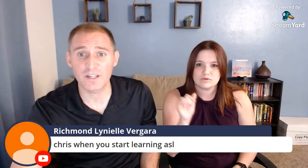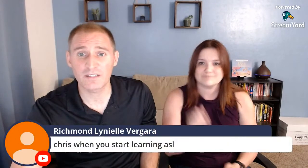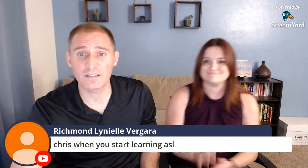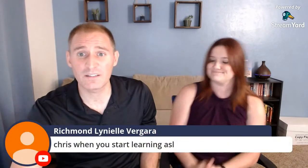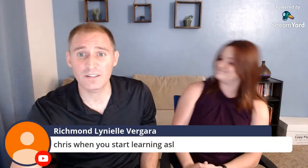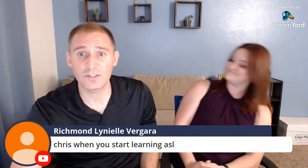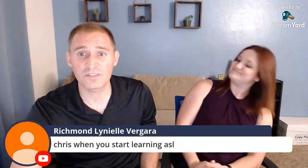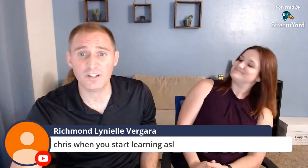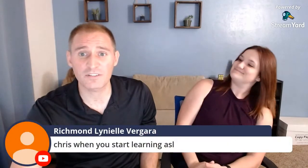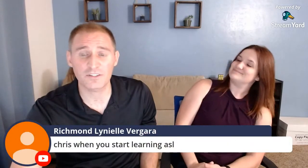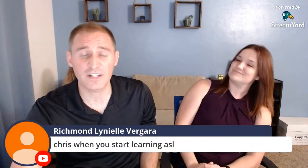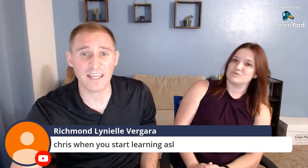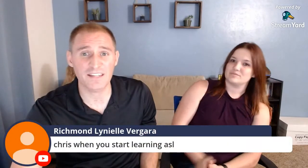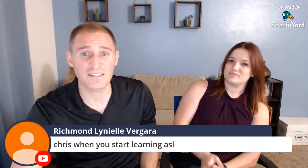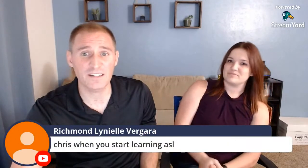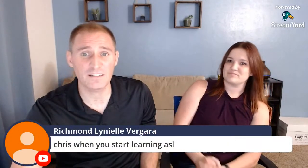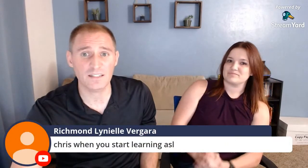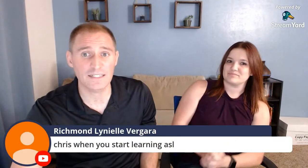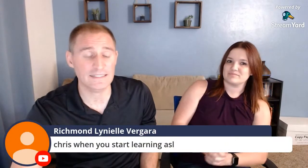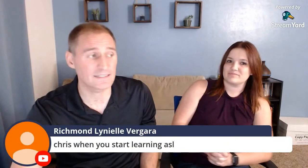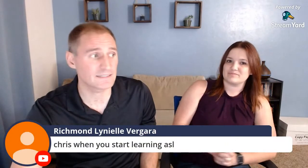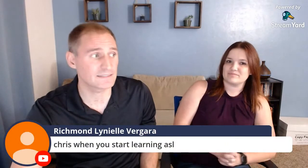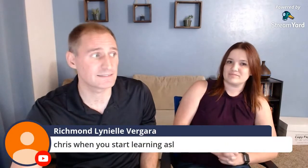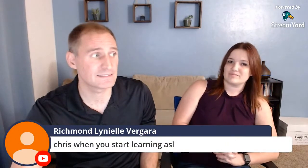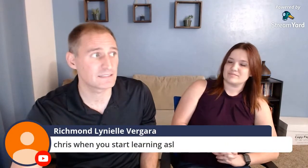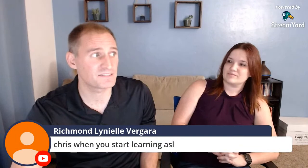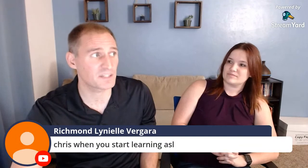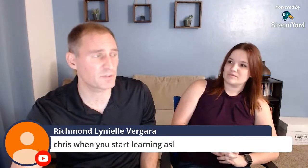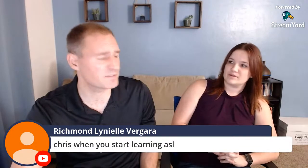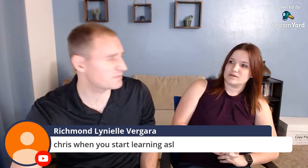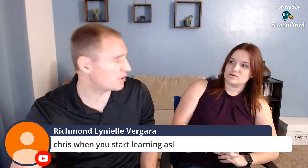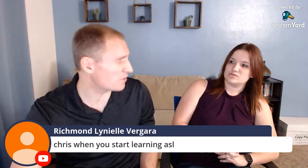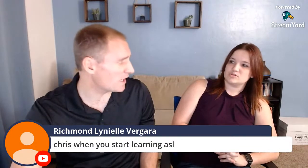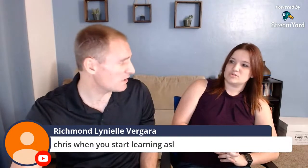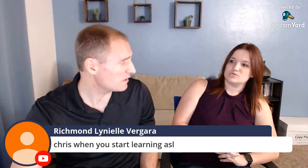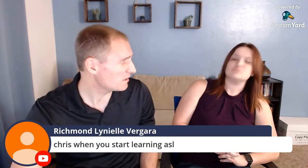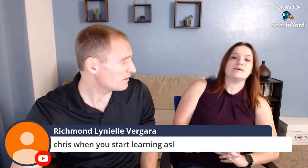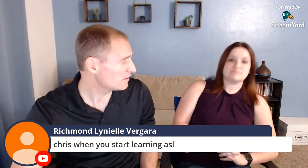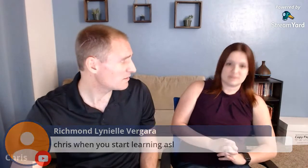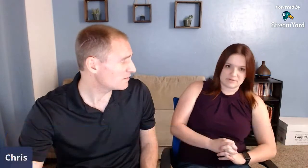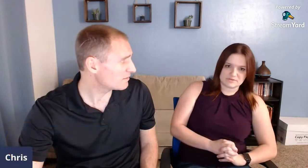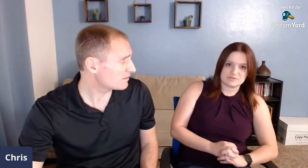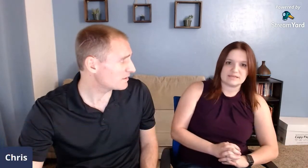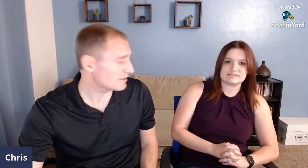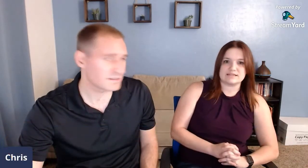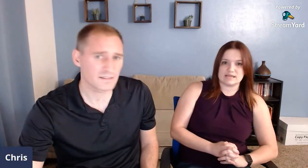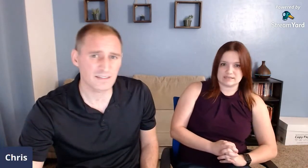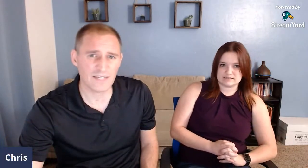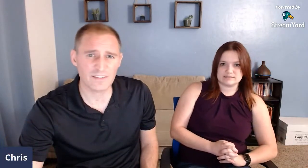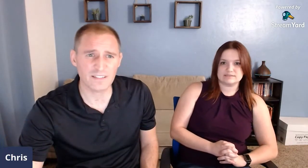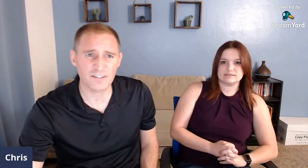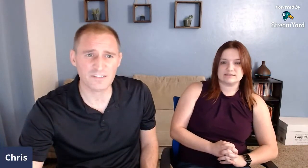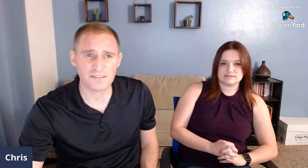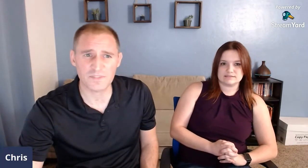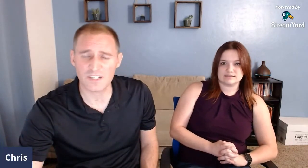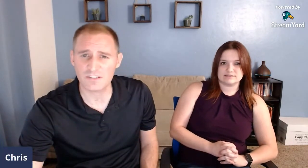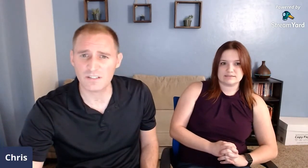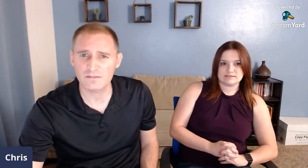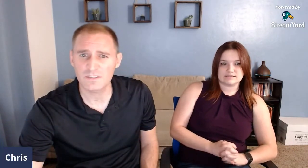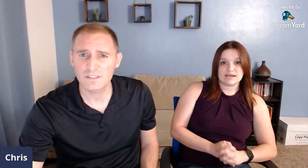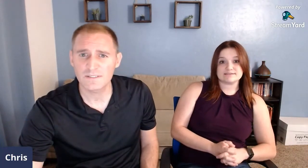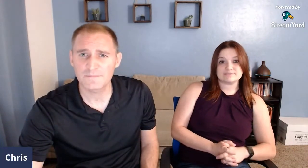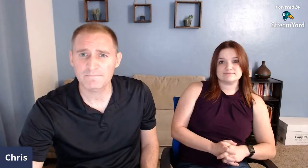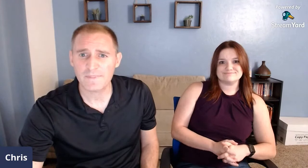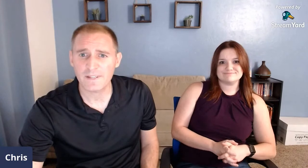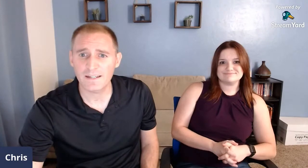Chris, when you start learning ASL? Summer of 2009? Yep, summer of 2009. 11 years and some change